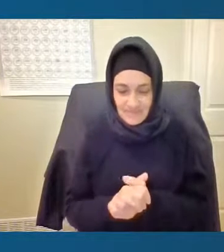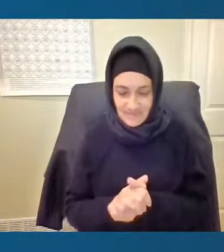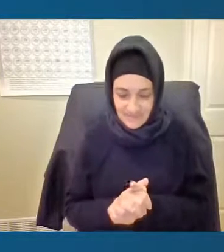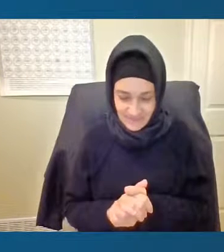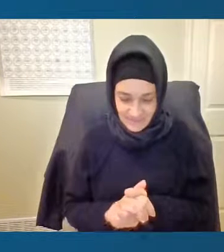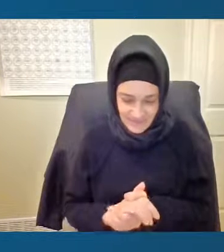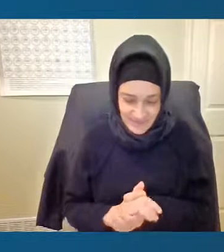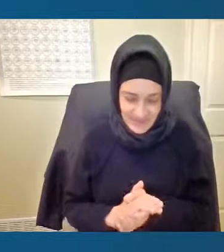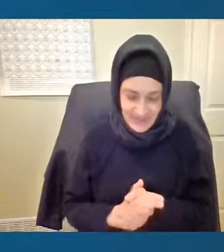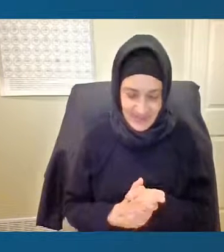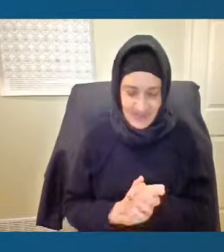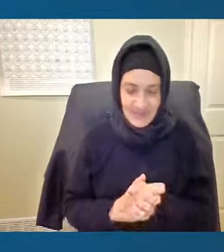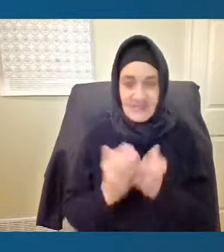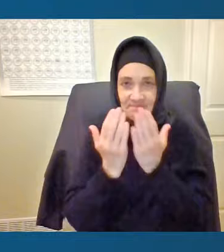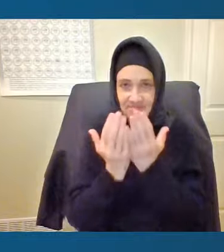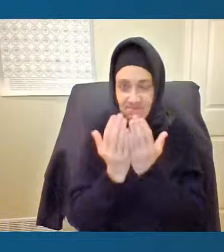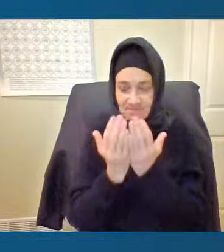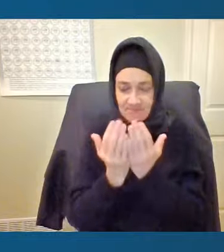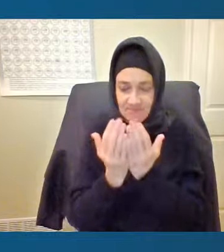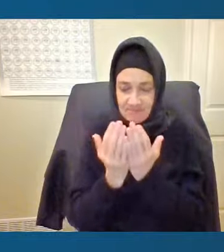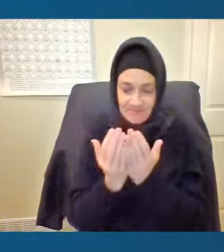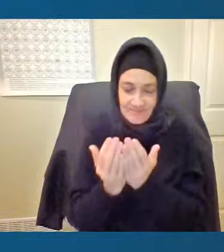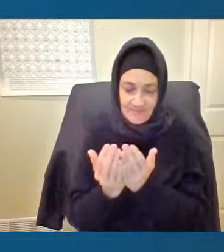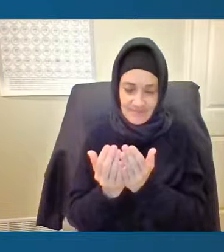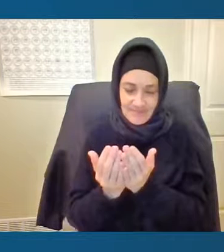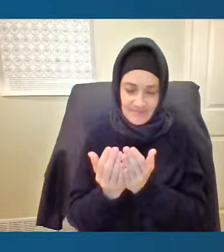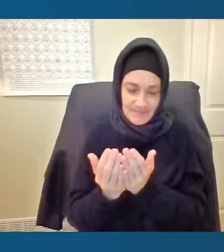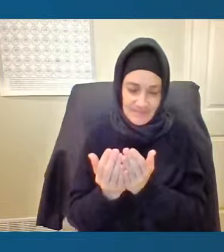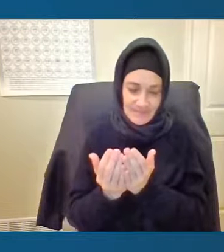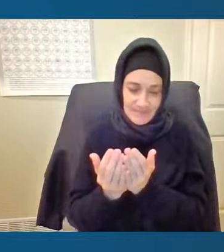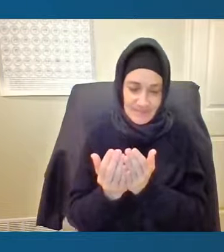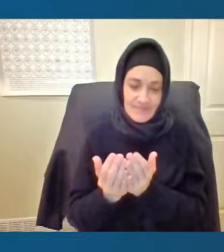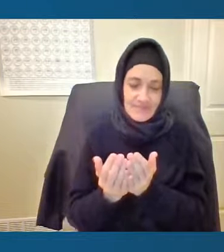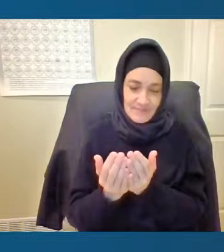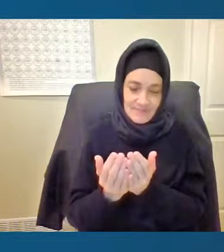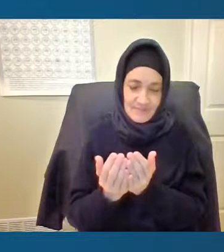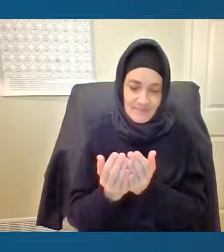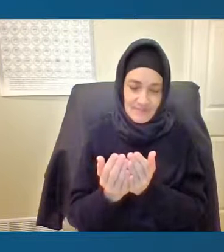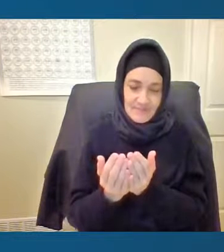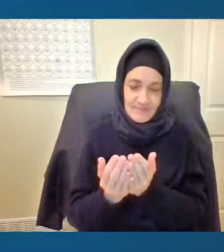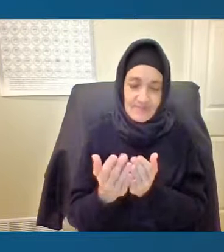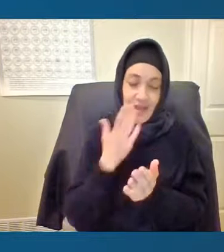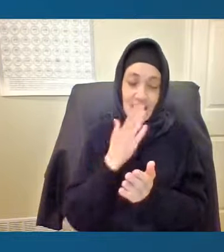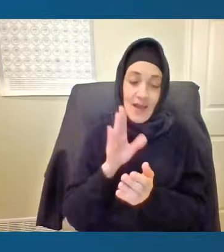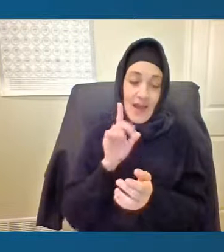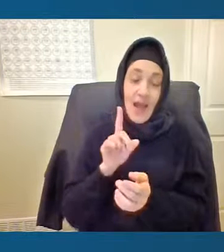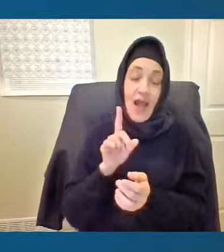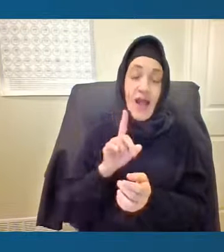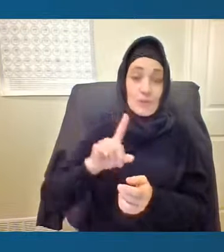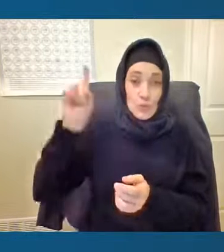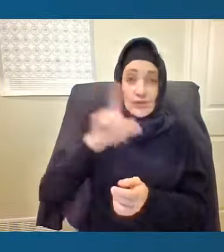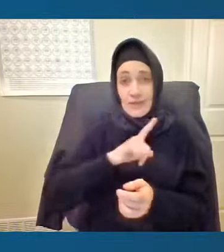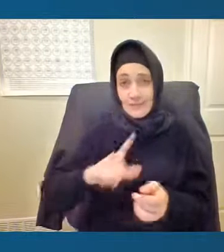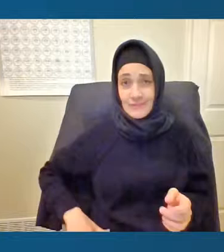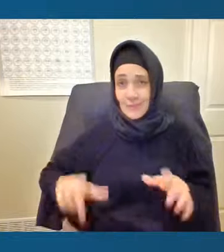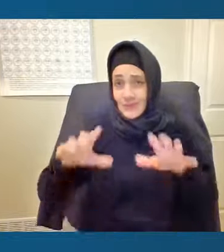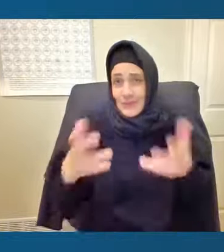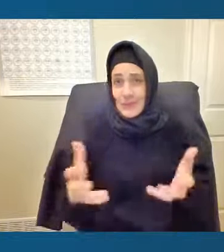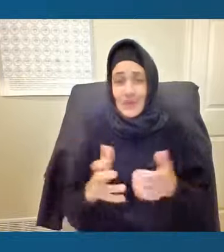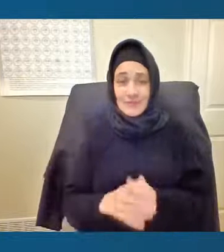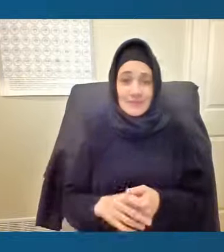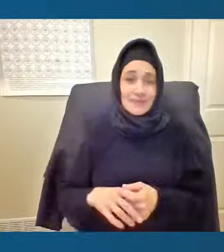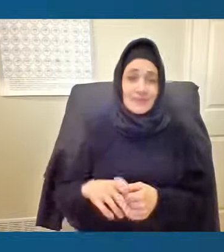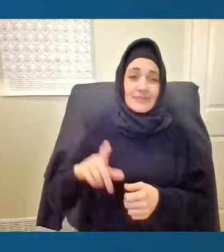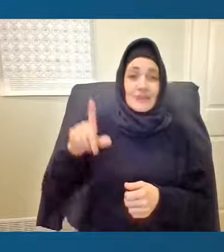izzati amma yasifun. Wa salamun ala al mursaleen. Walhamdulillahi rabbil alameen. Jazakallah khair, everyone. We'll